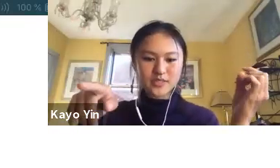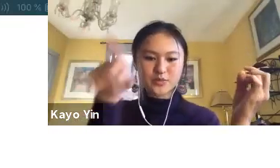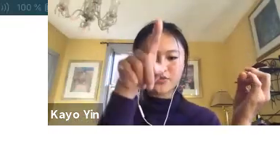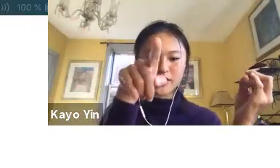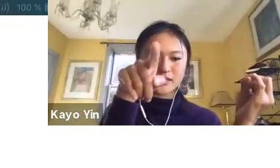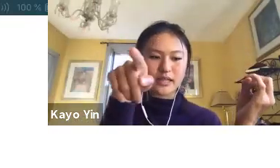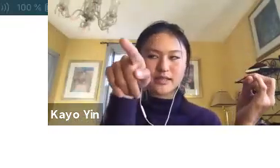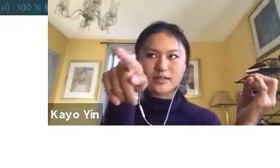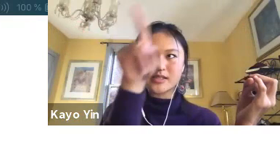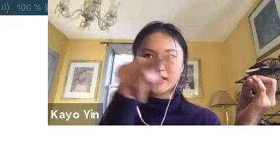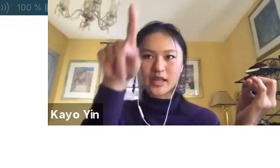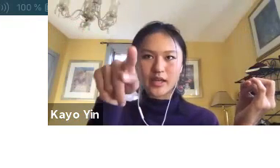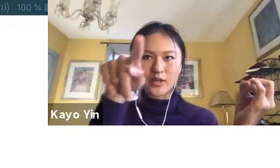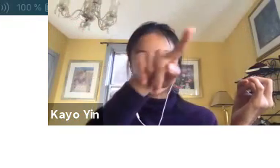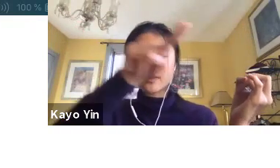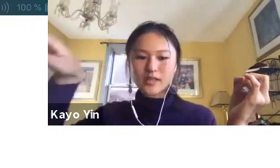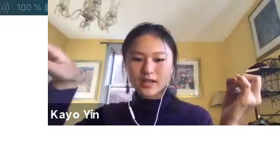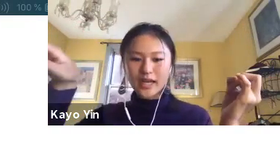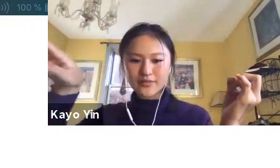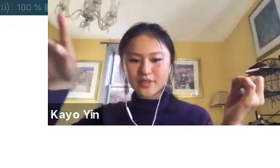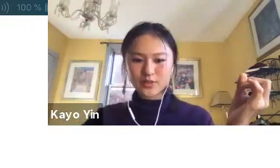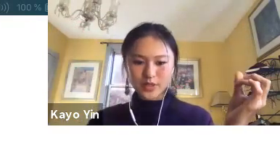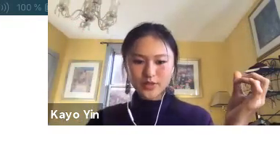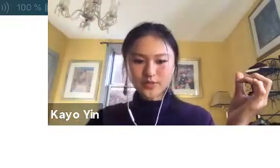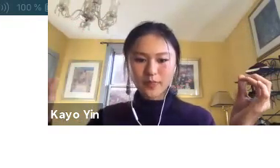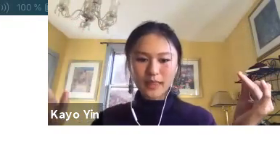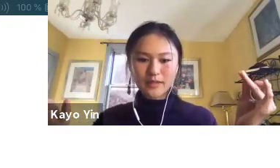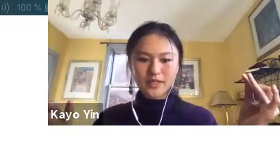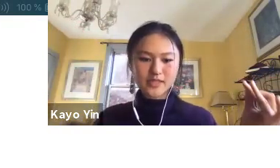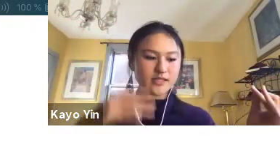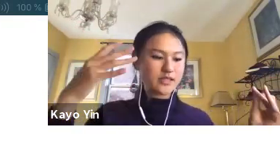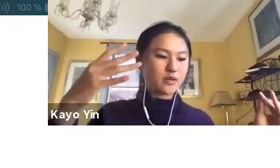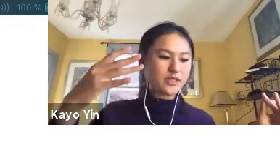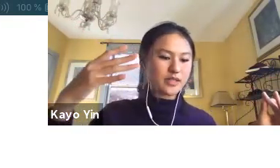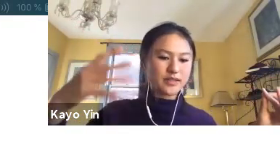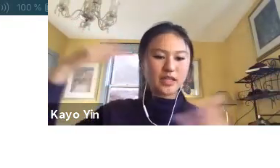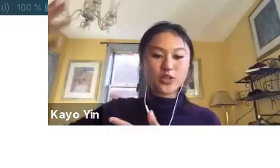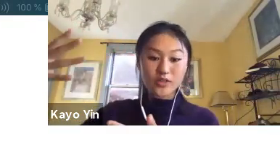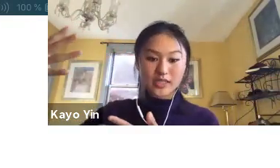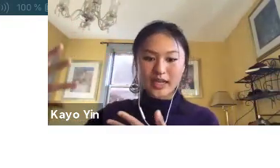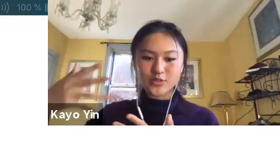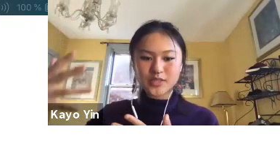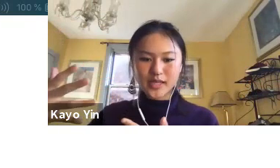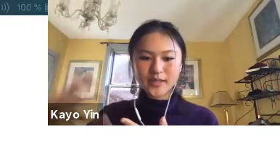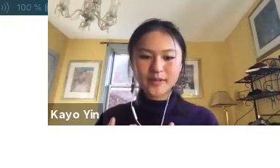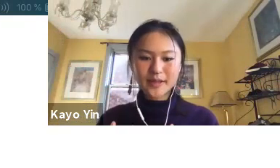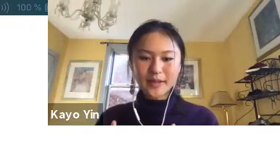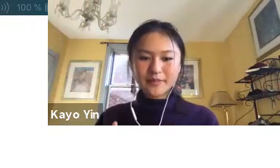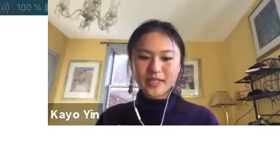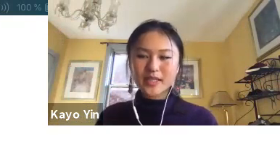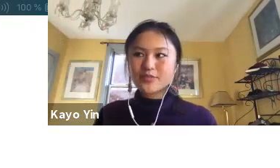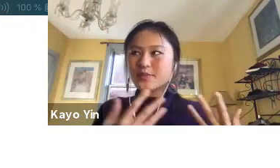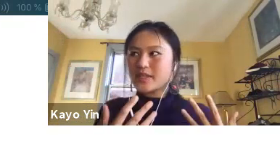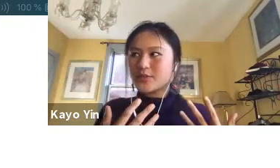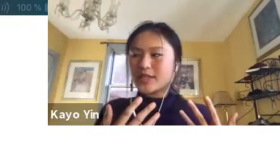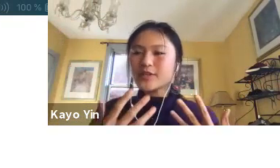as a gloss, but then there's a prefix that CL hyphen tomorrow. because like CL means that like there's like a clause attached to the sign. But